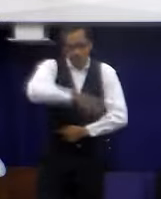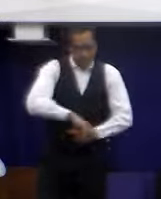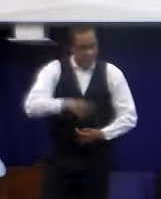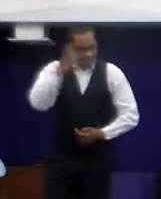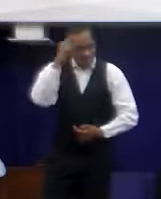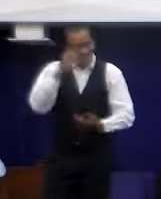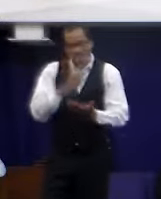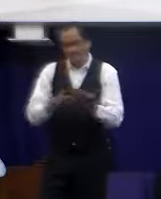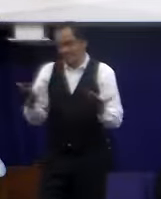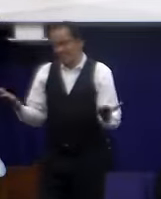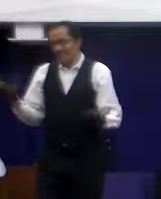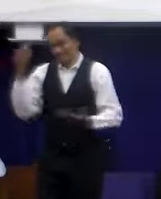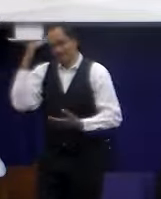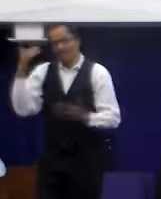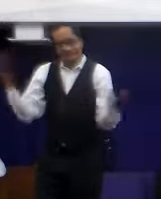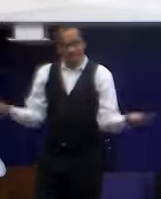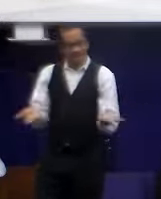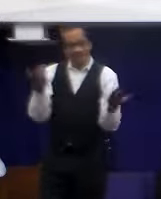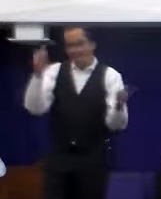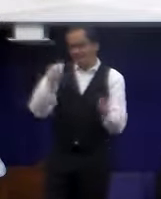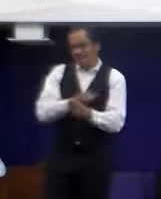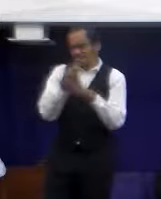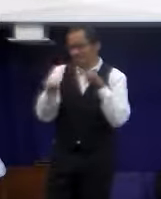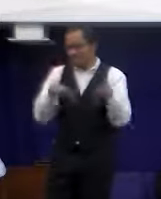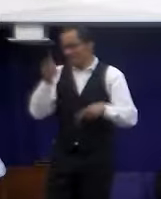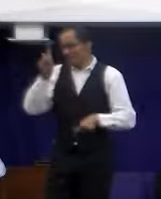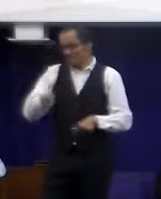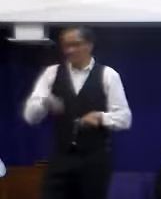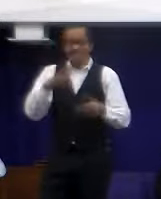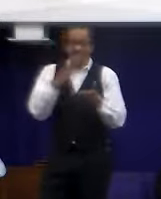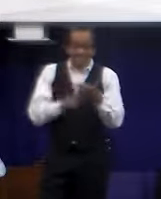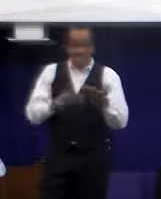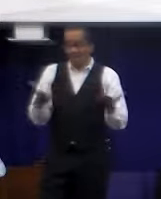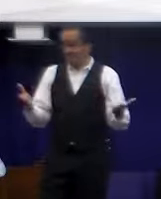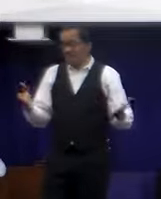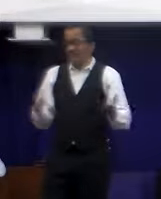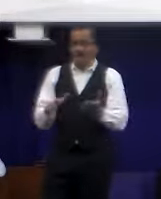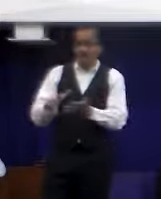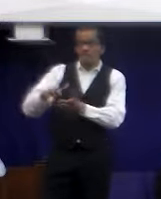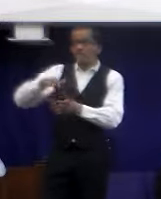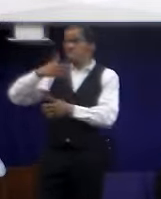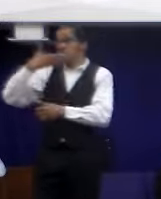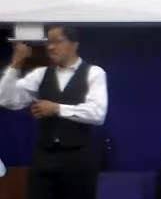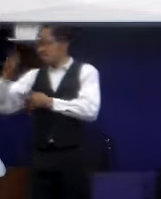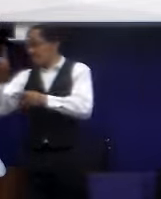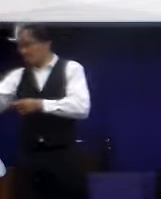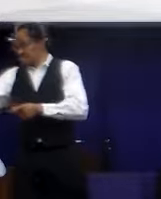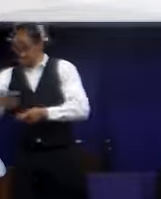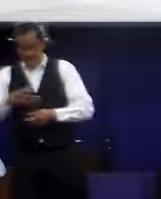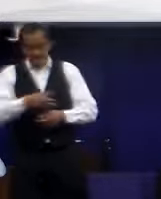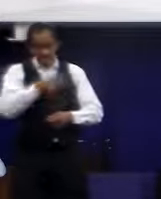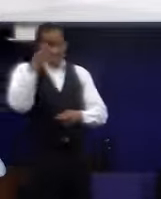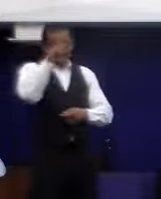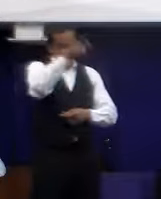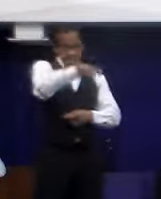in this church, everybody needs something. Amen. Some needs are greater than others. But everybody needs something from